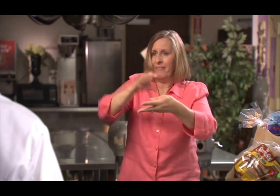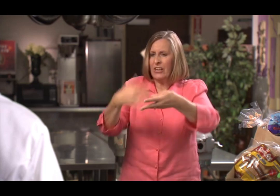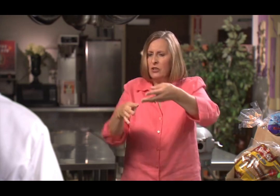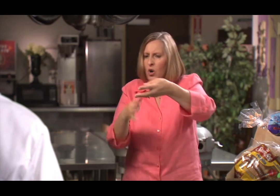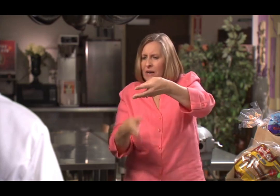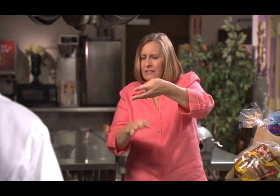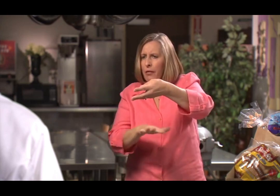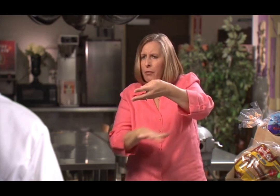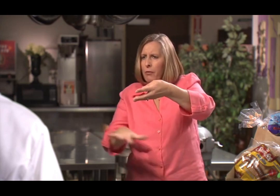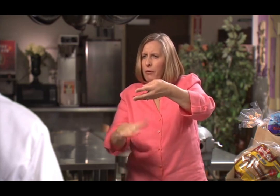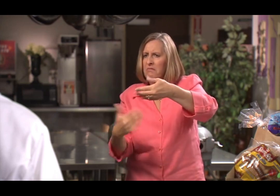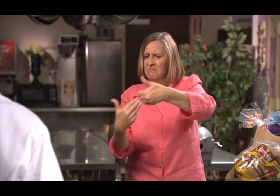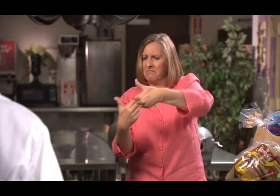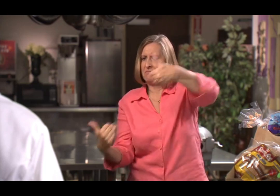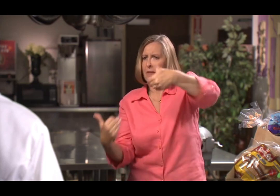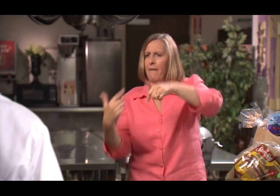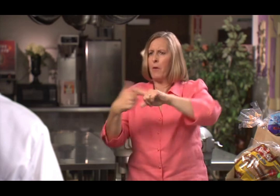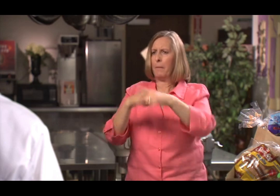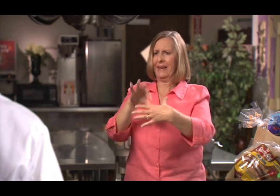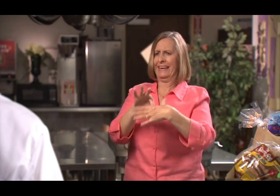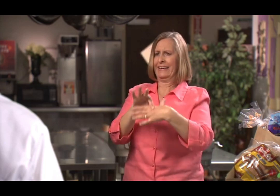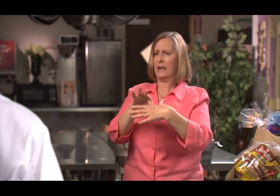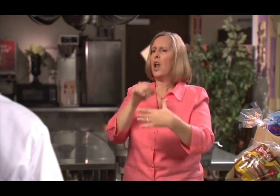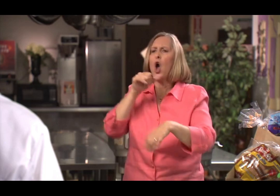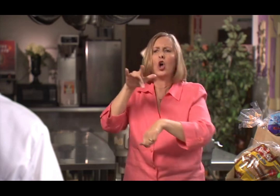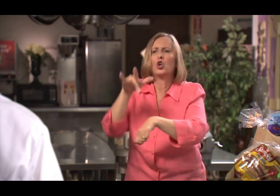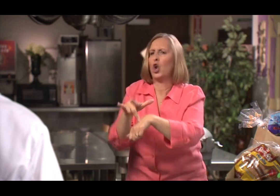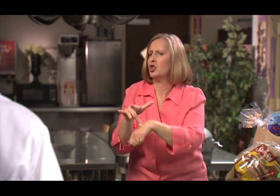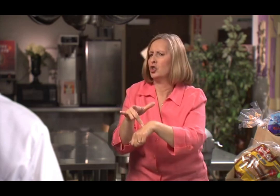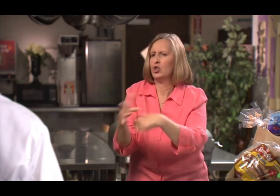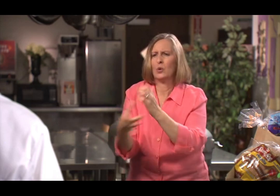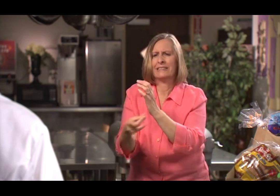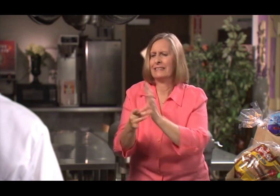so that the fat drips away and separates the food from the grease.